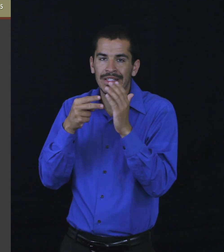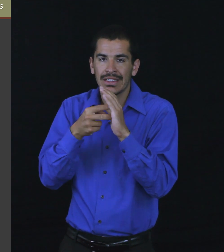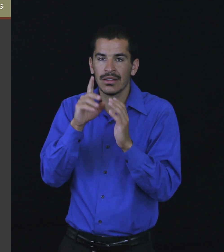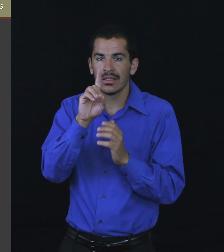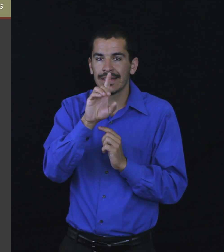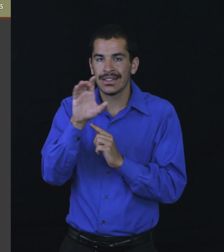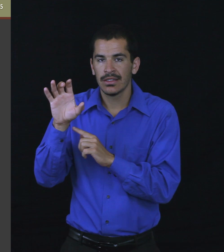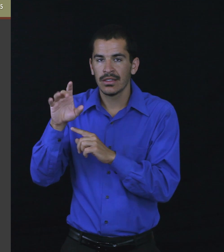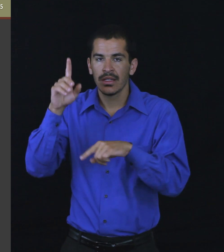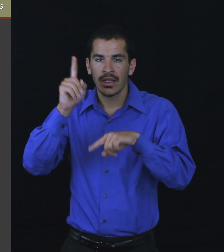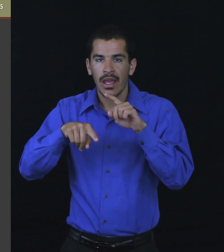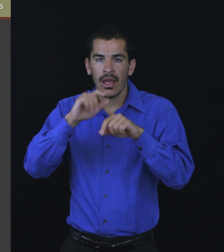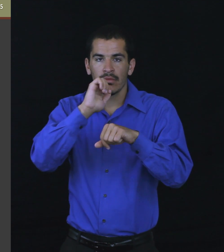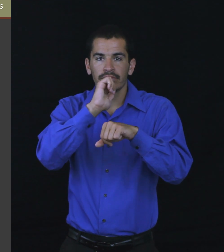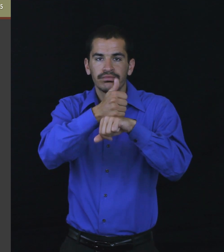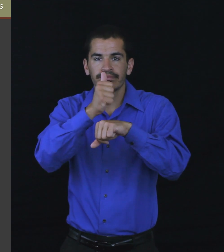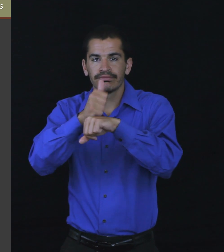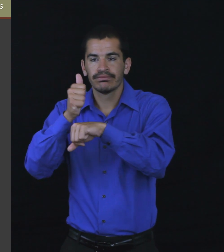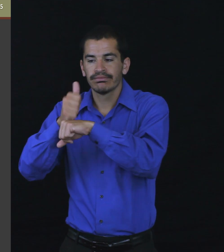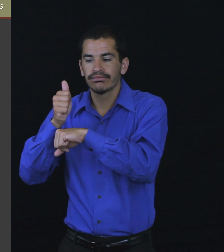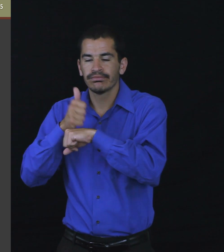goals.